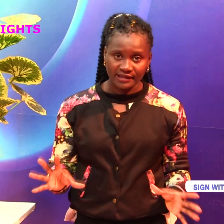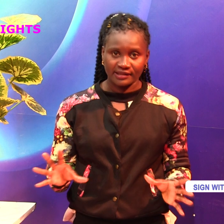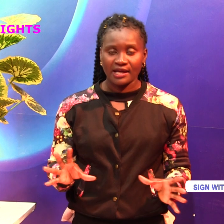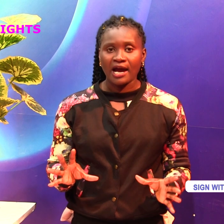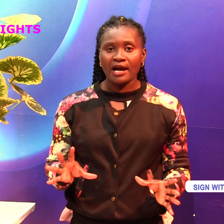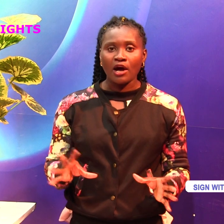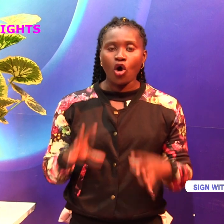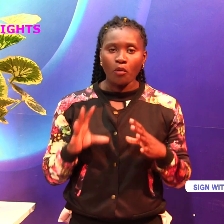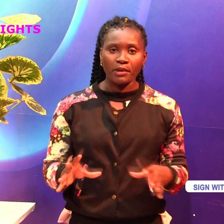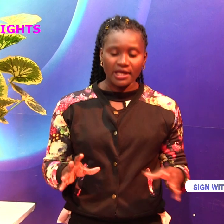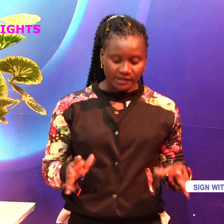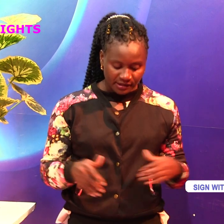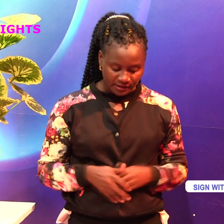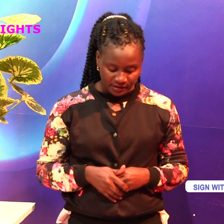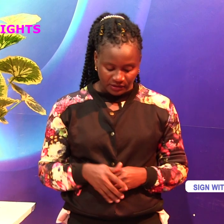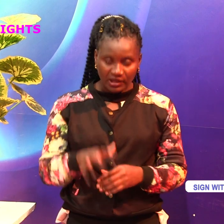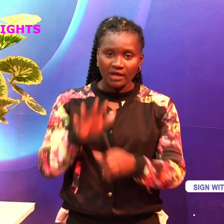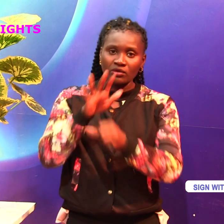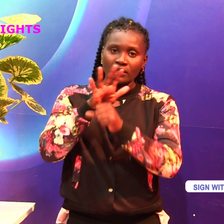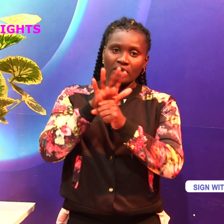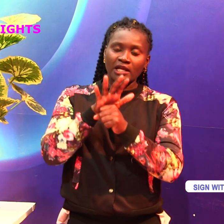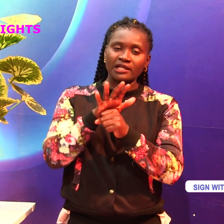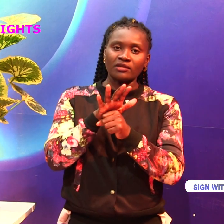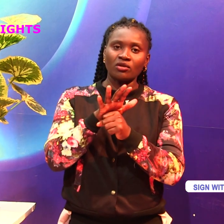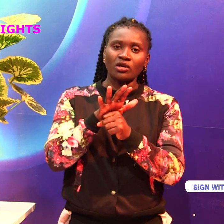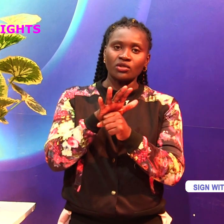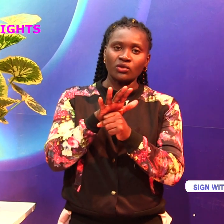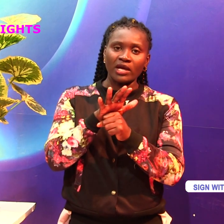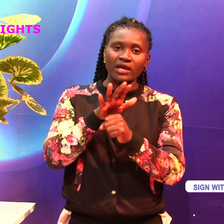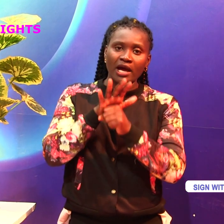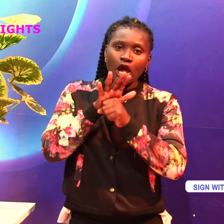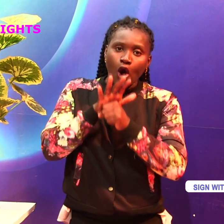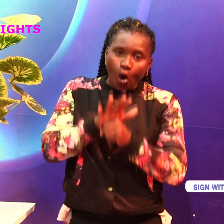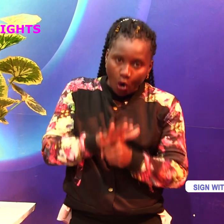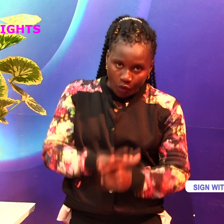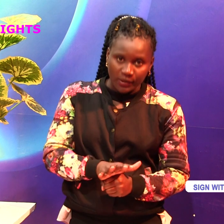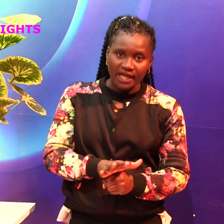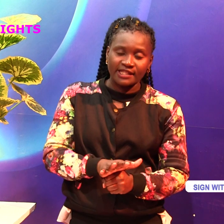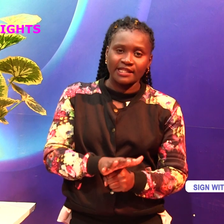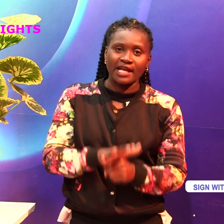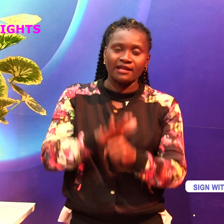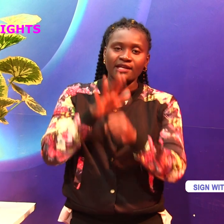oppress, oppress. Okay, let us go together. Oppress, like